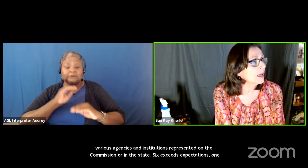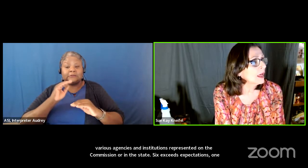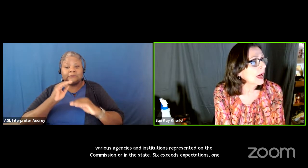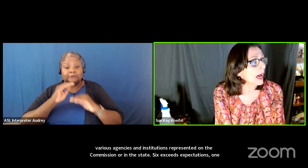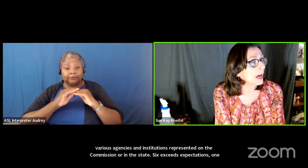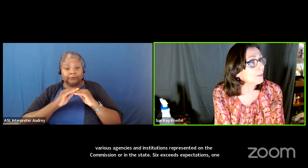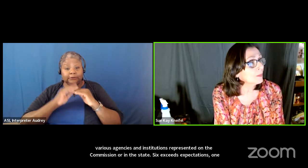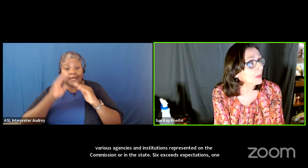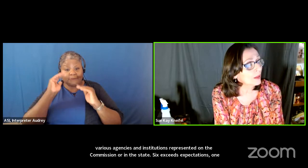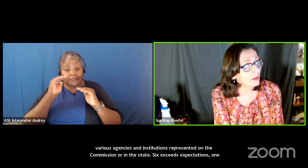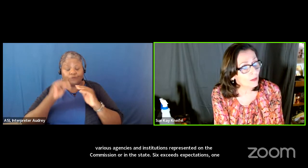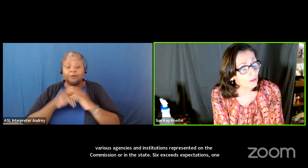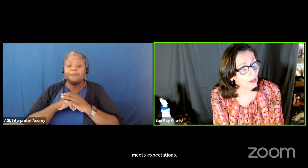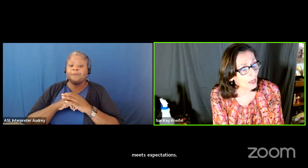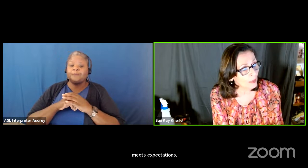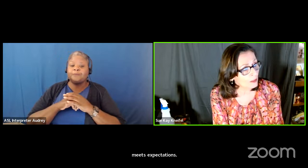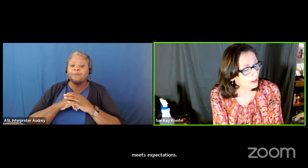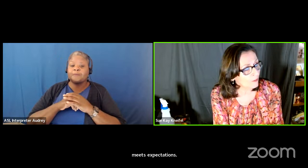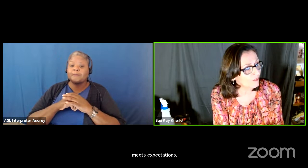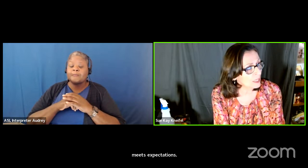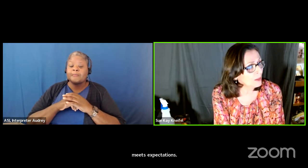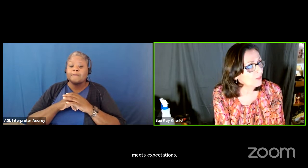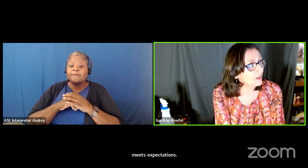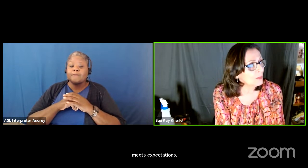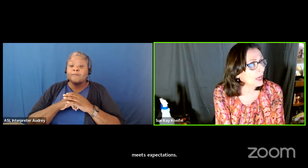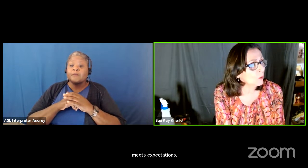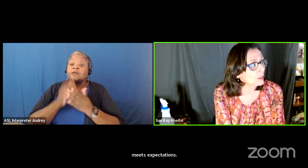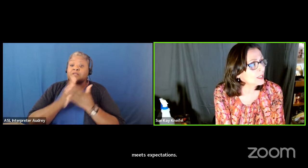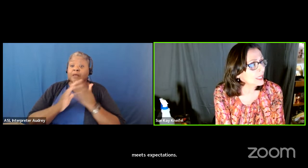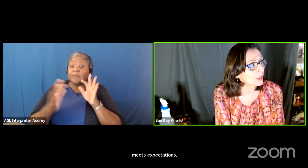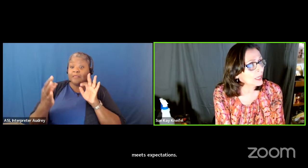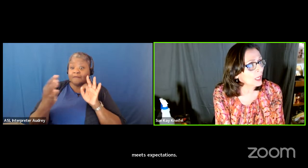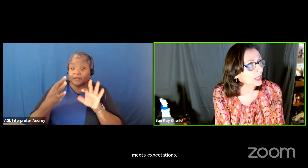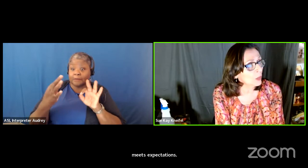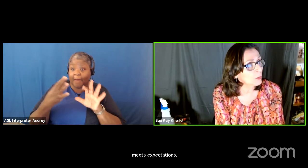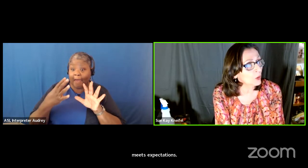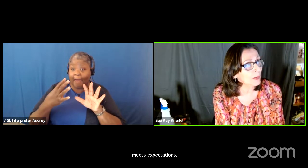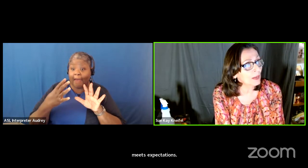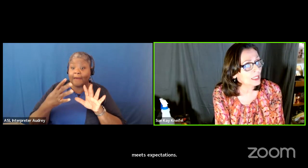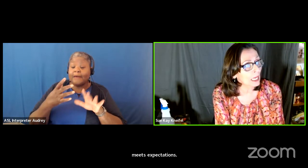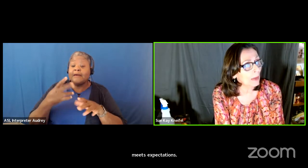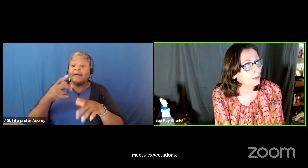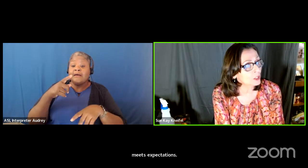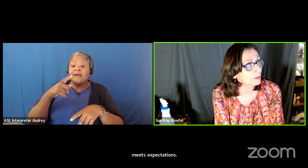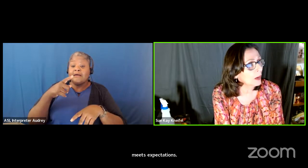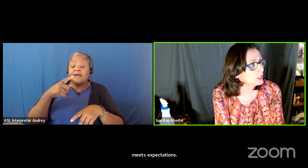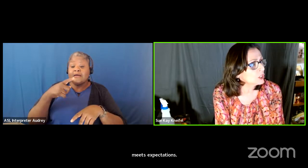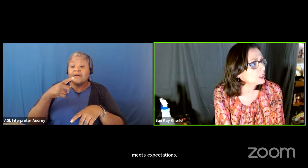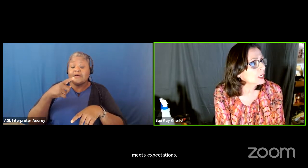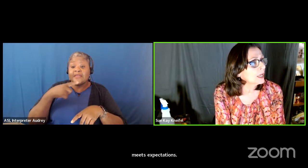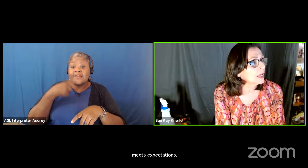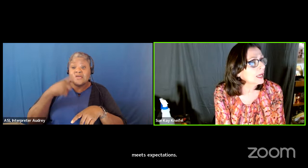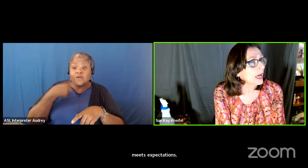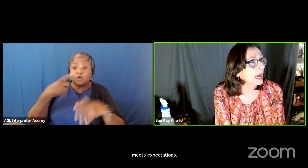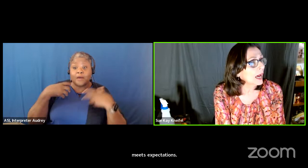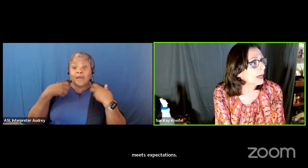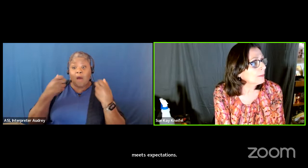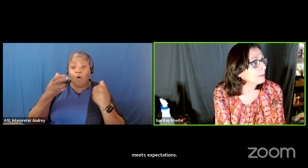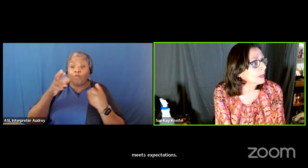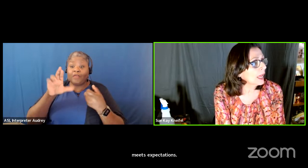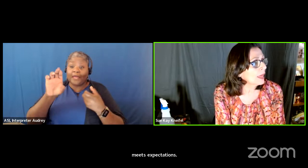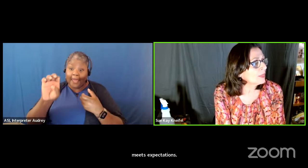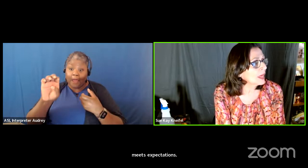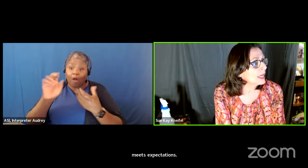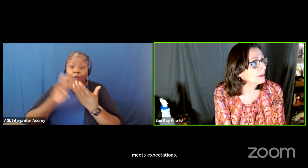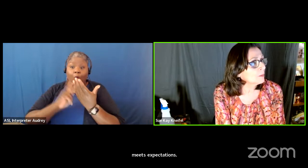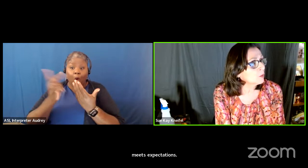expectations. Some of the feedback was the hearing healthcare program has accomplished much.